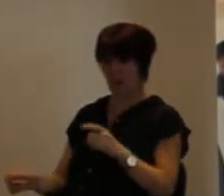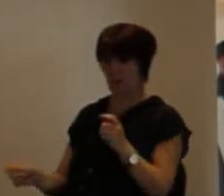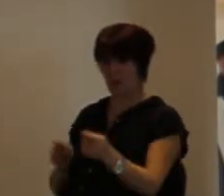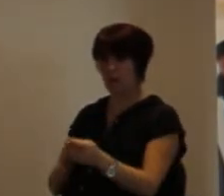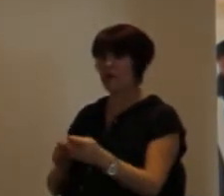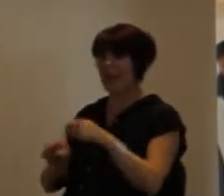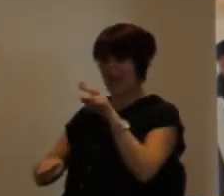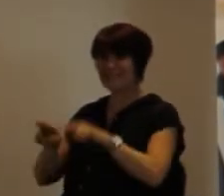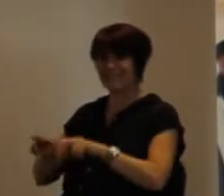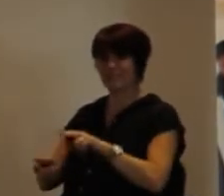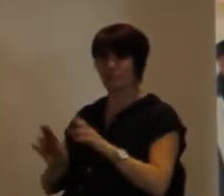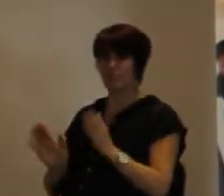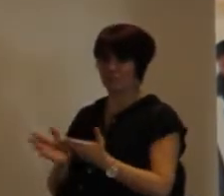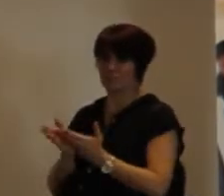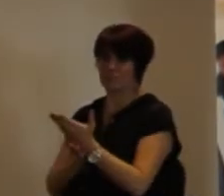assessment.